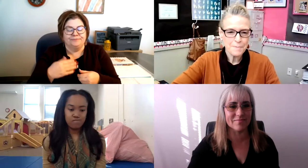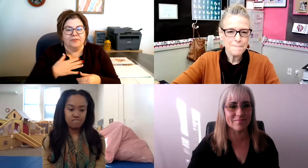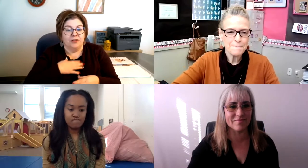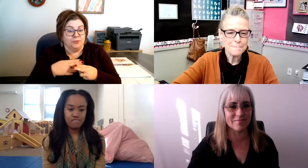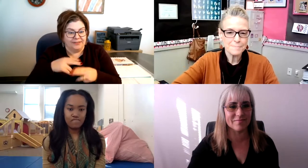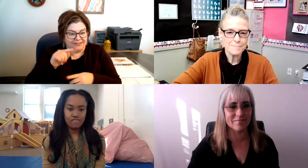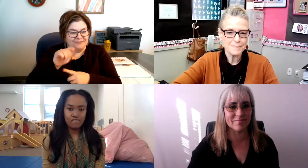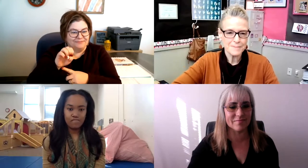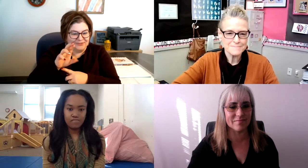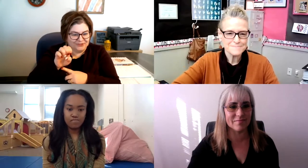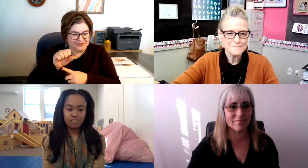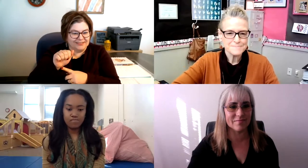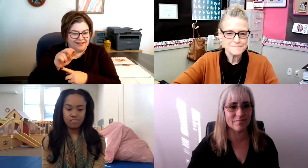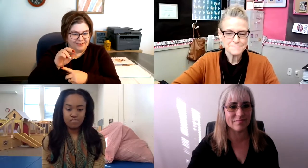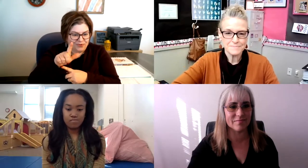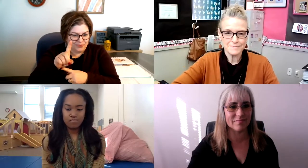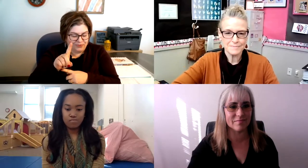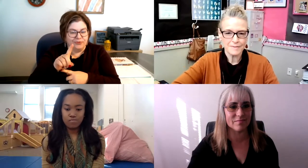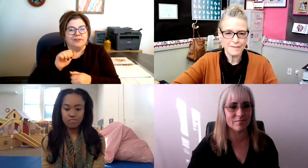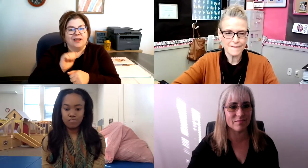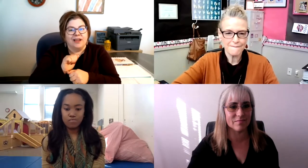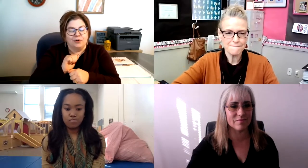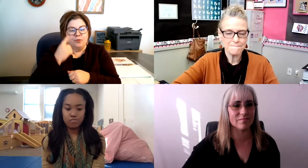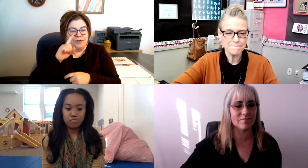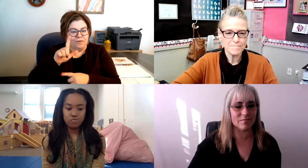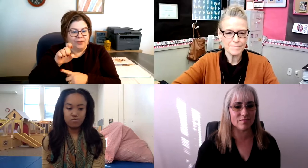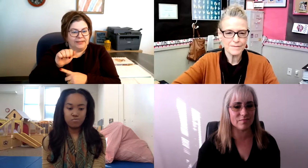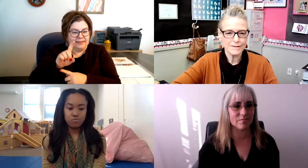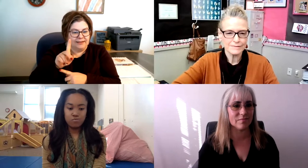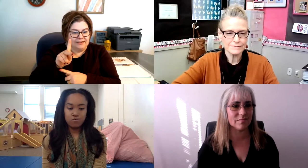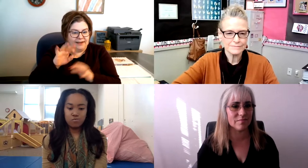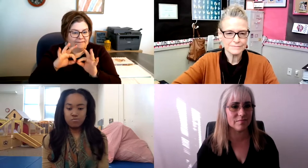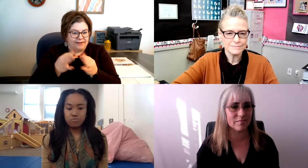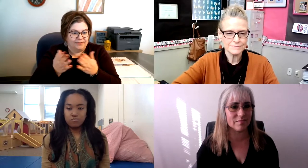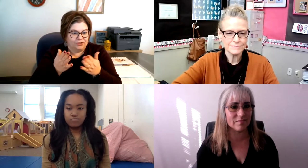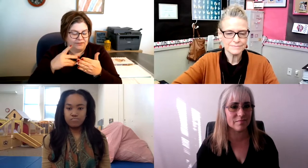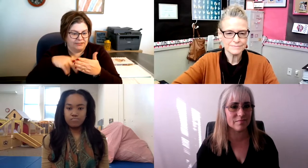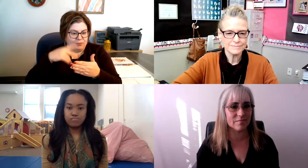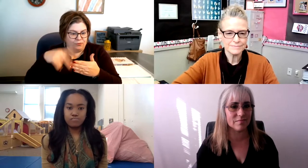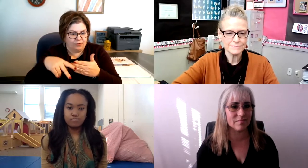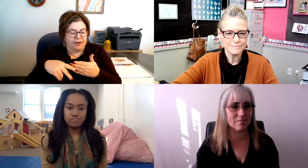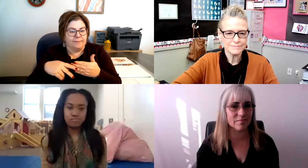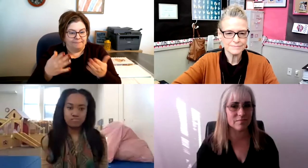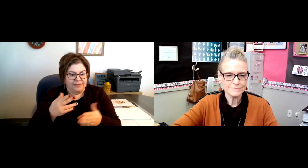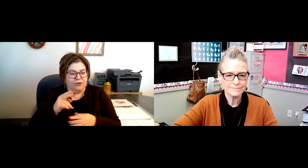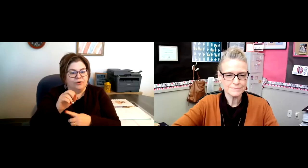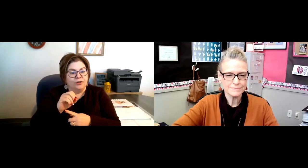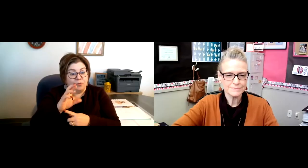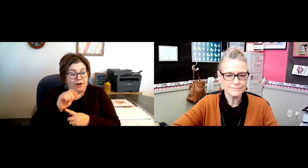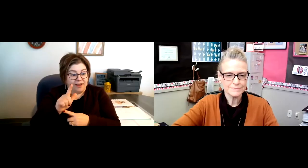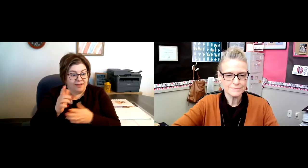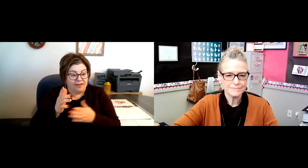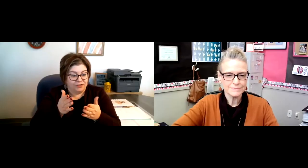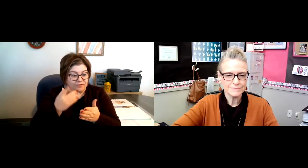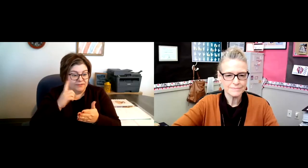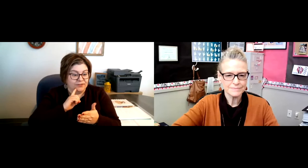So while we're waiting for everybody to join, my name is Teresa, and I work for the Lead K Family Services Program